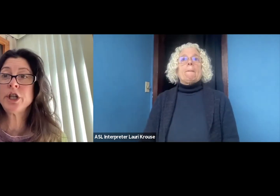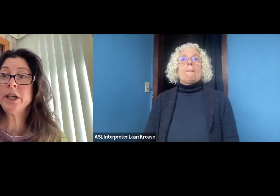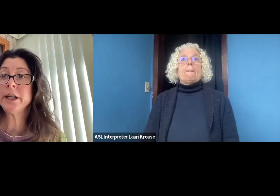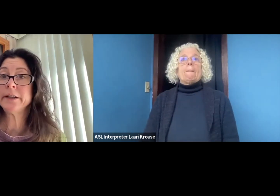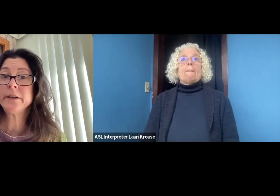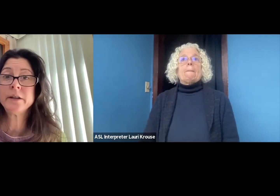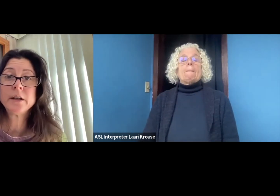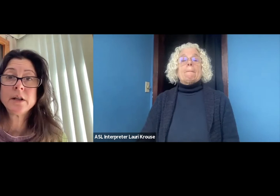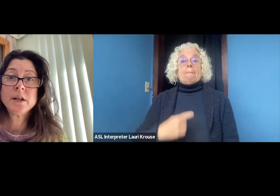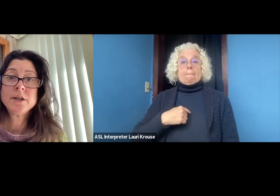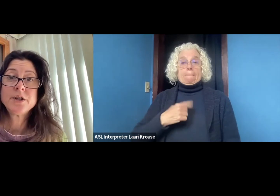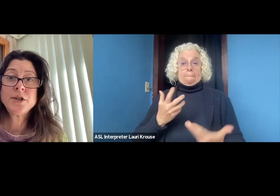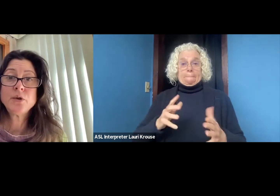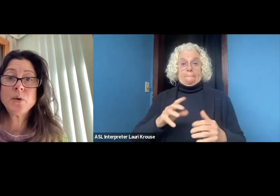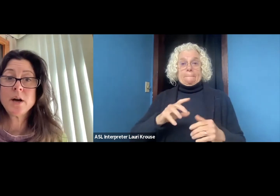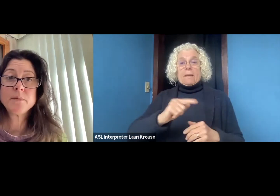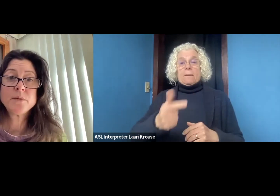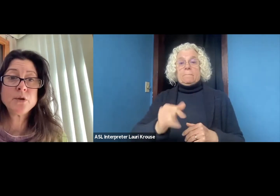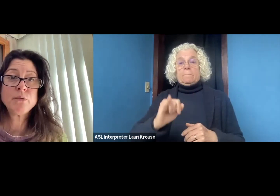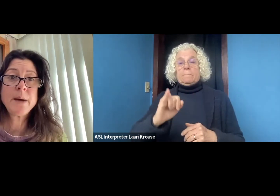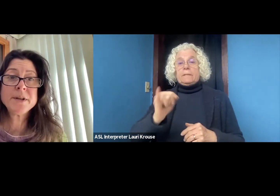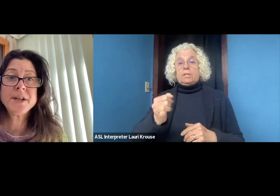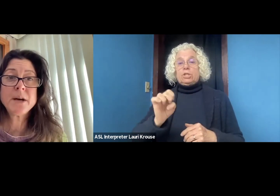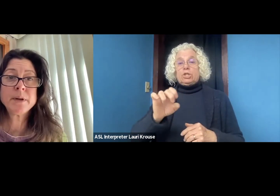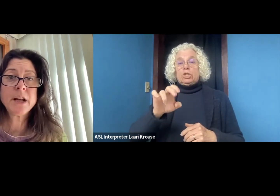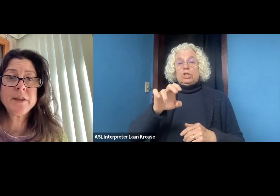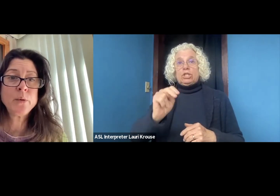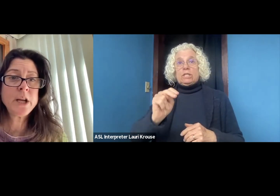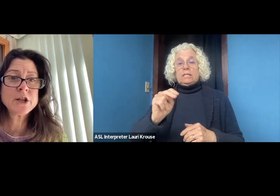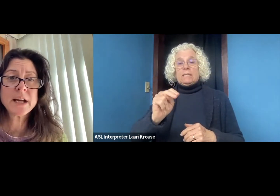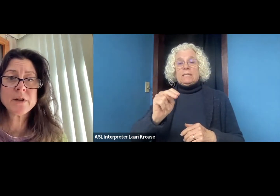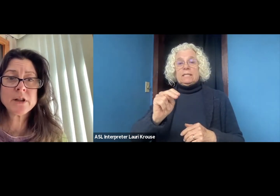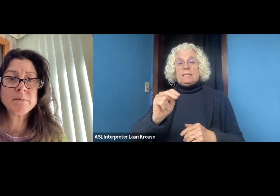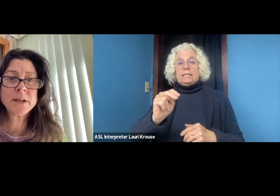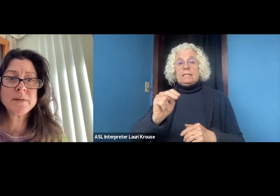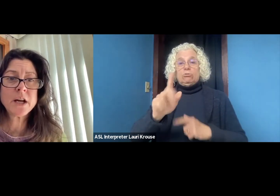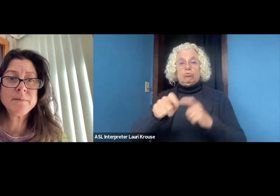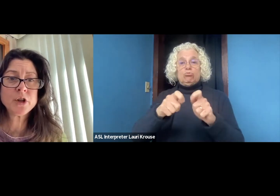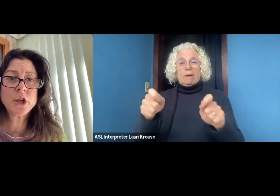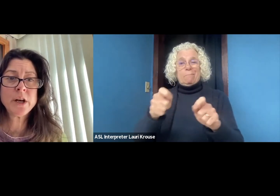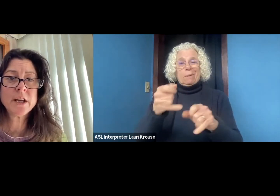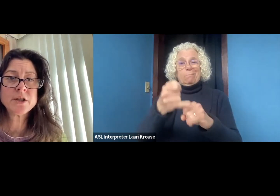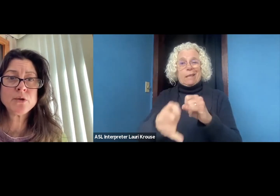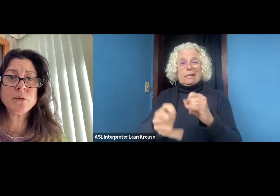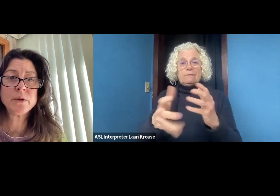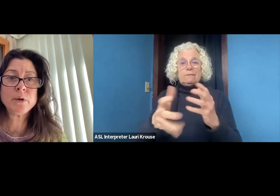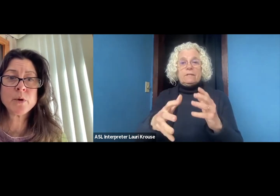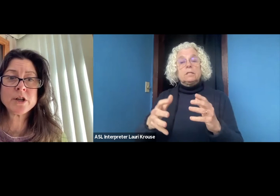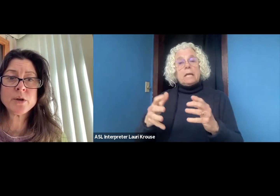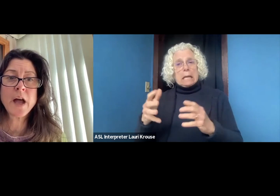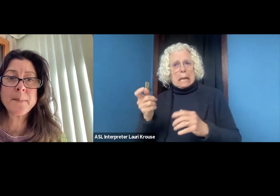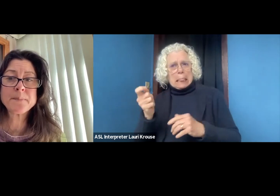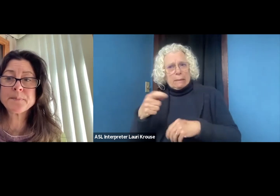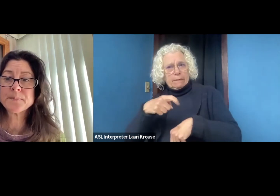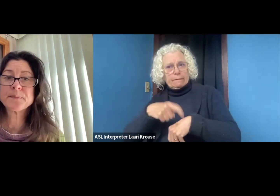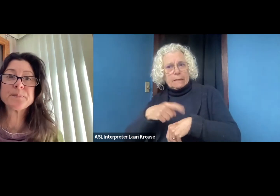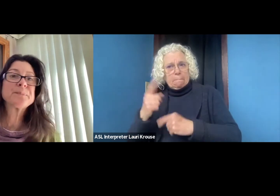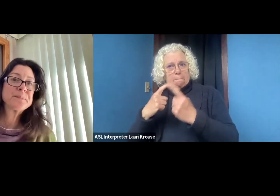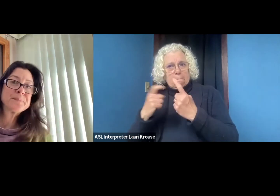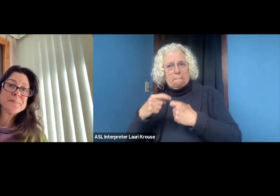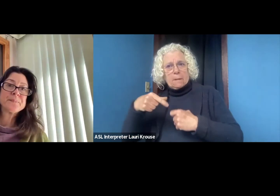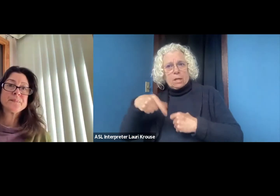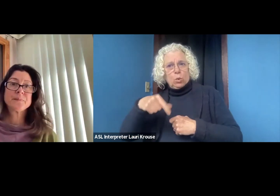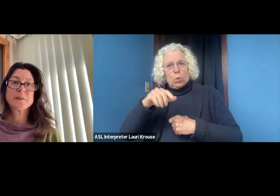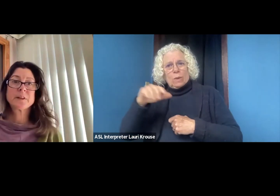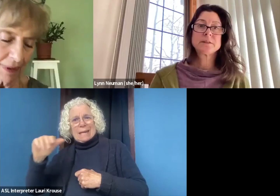to Jean to wrap us up. And I think we actually have a little bit of time for Q&A too, if we want to do that. That's just what I was